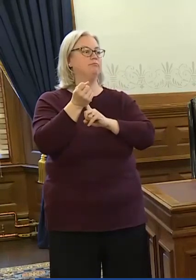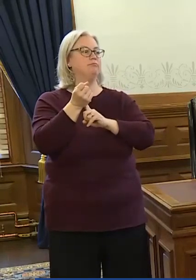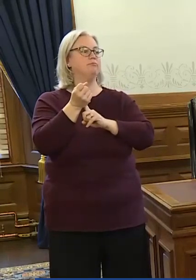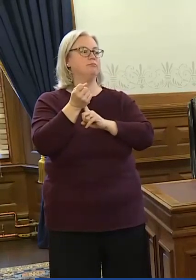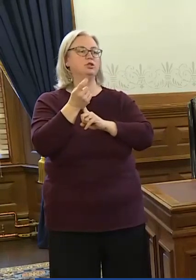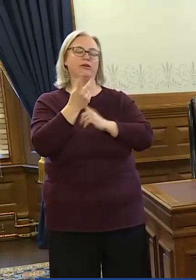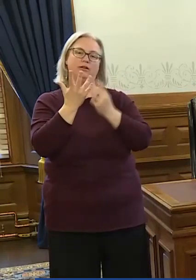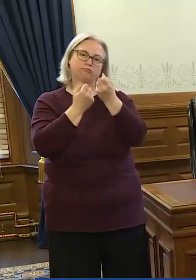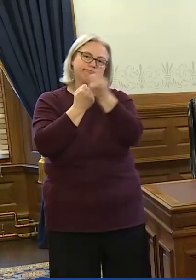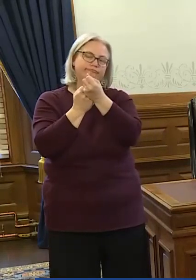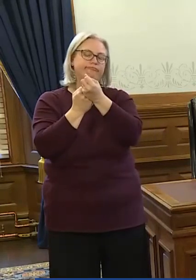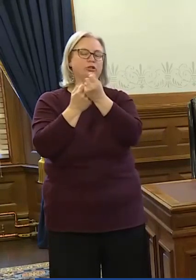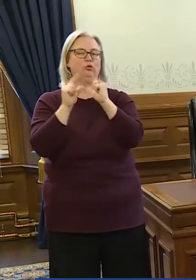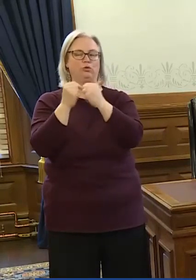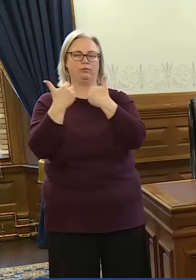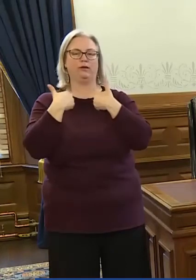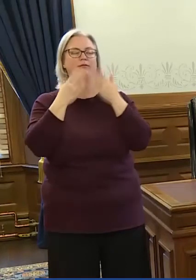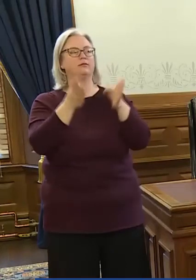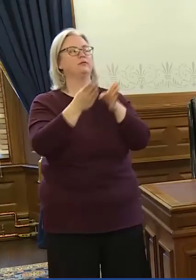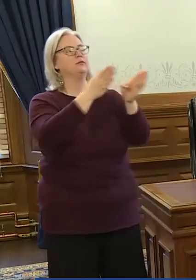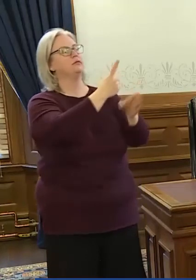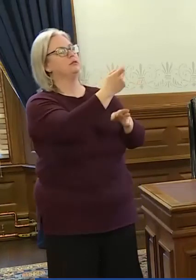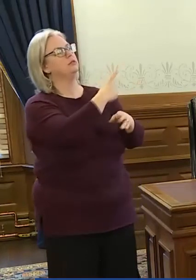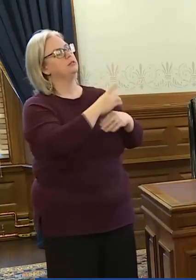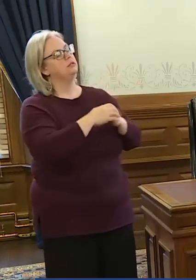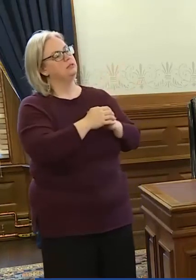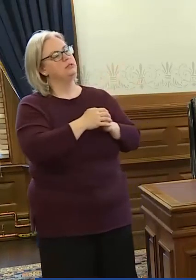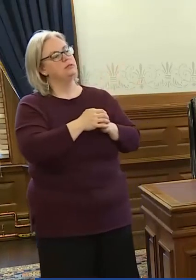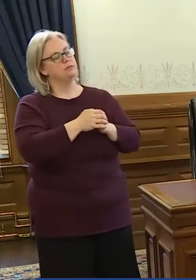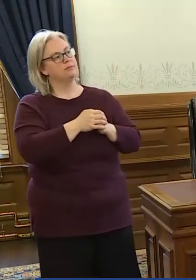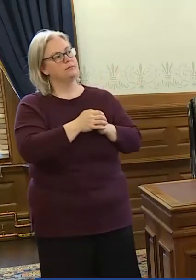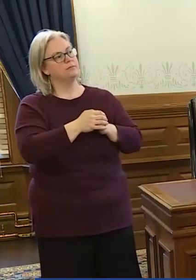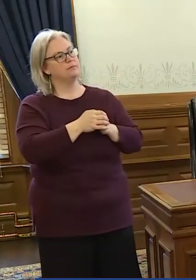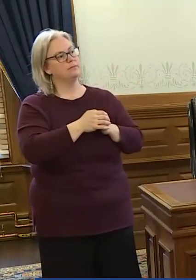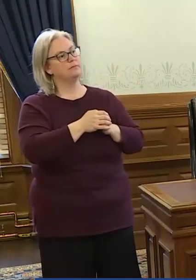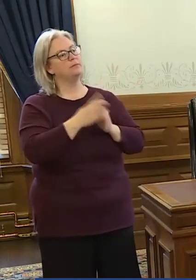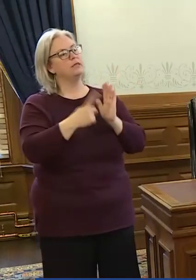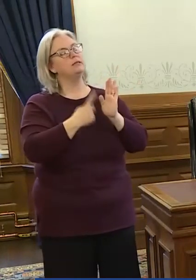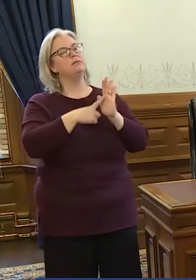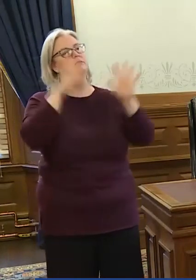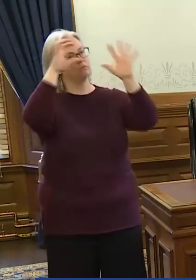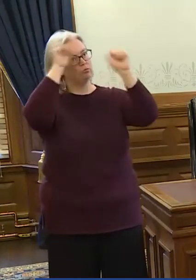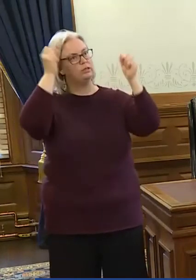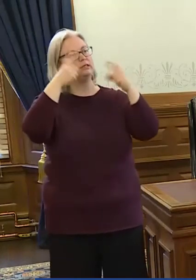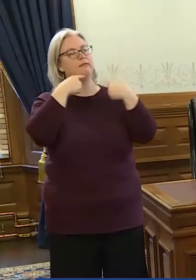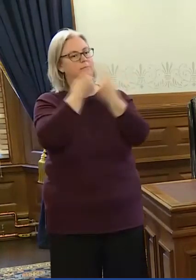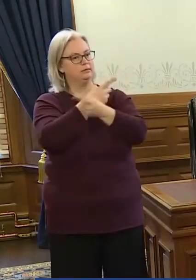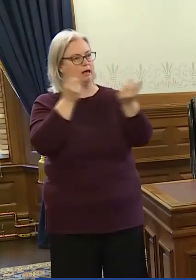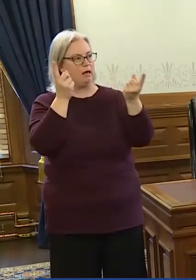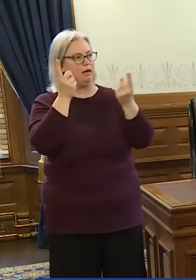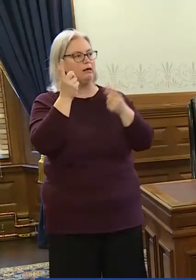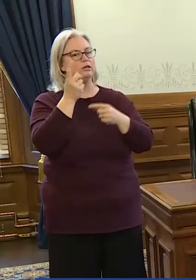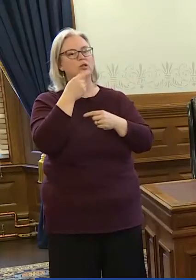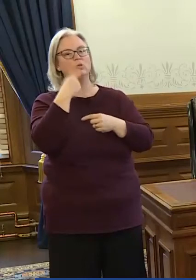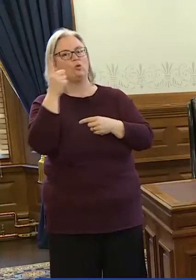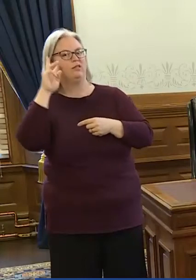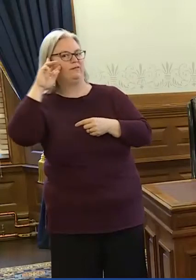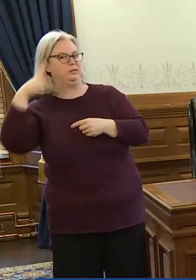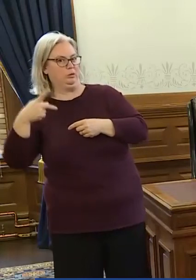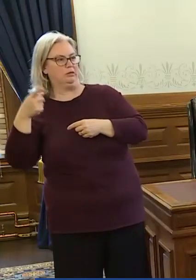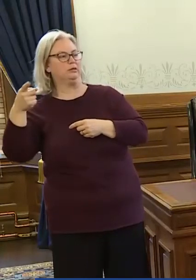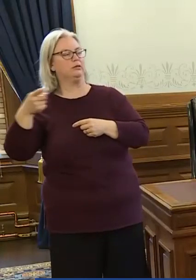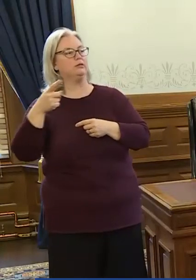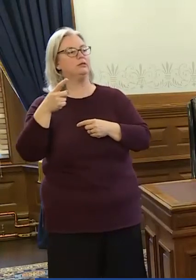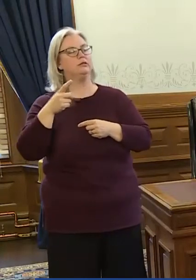really good support group going on. The New York Times put out a column where the president has told the vice president, you